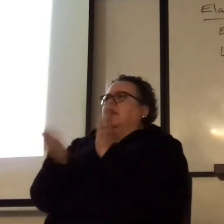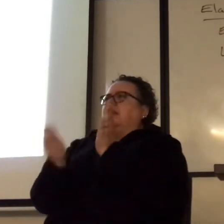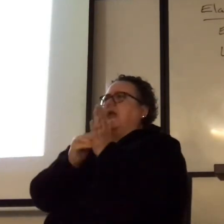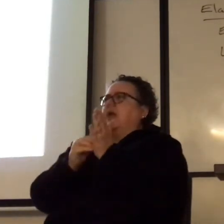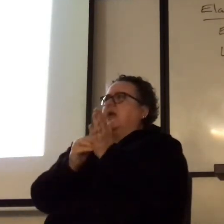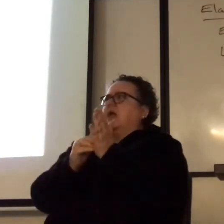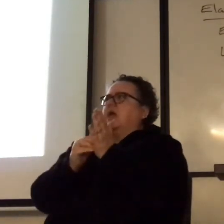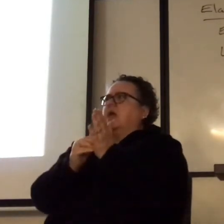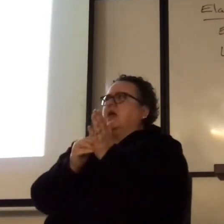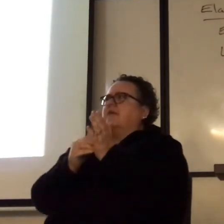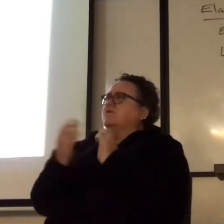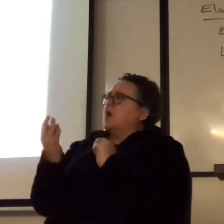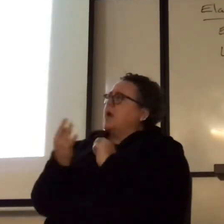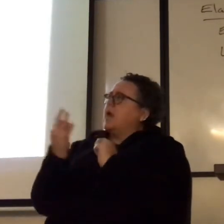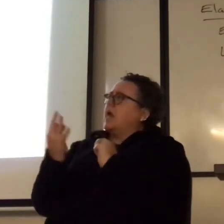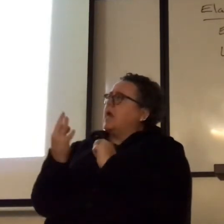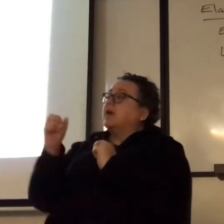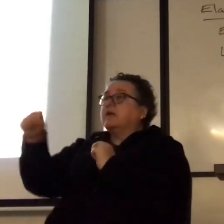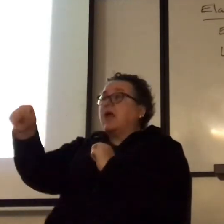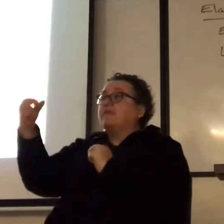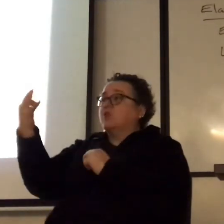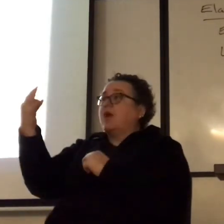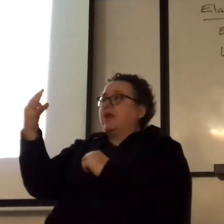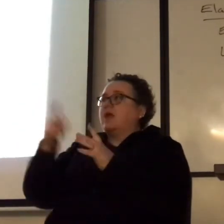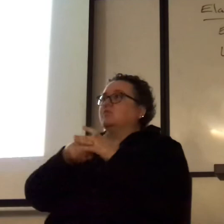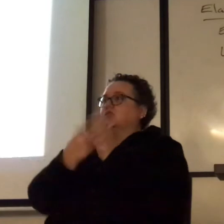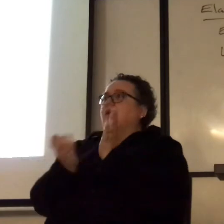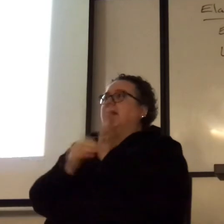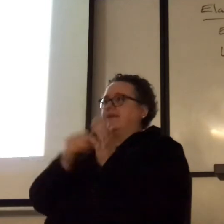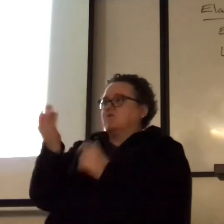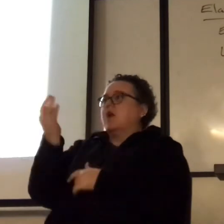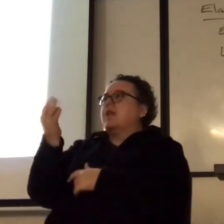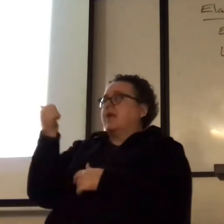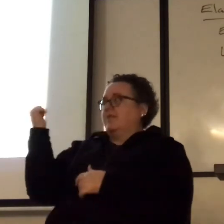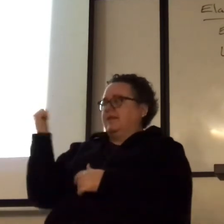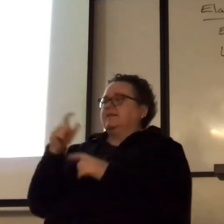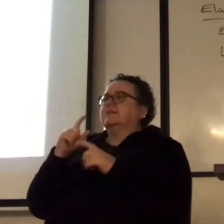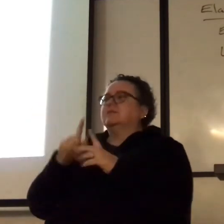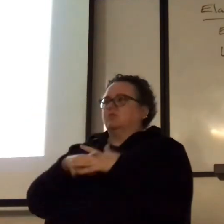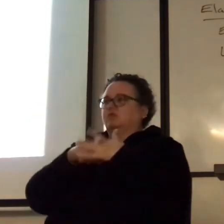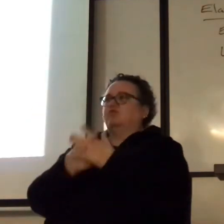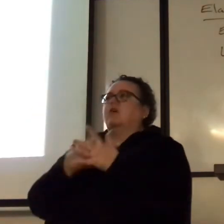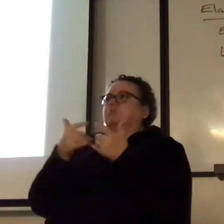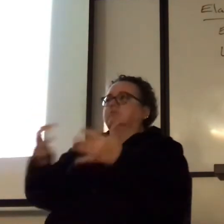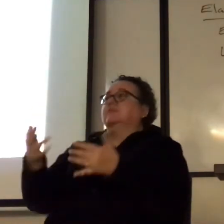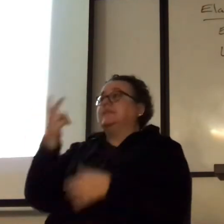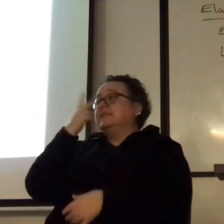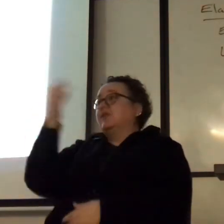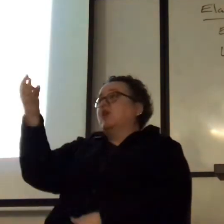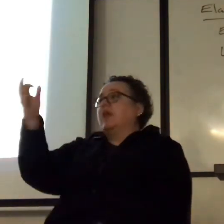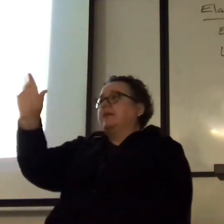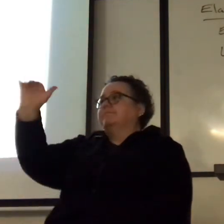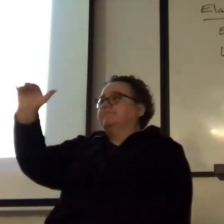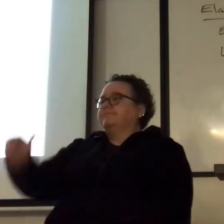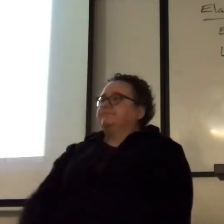Friday? Yeah. Lose track of my days of the weekend. See you Friday.